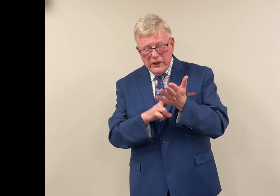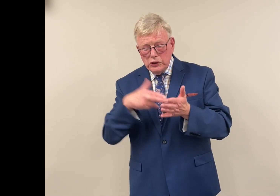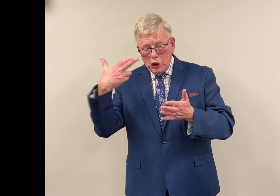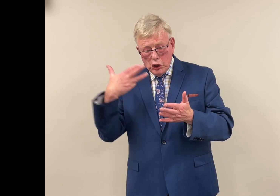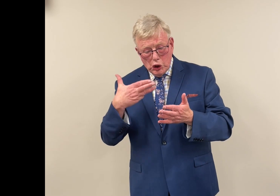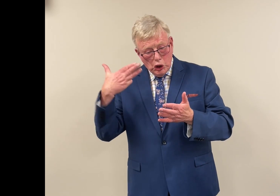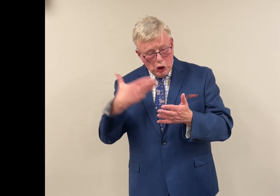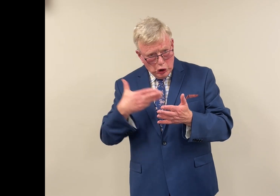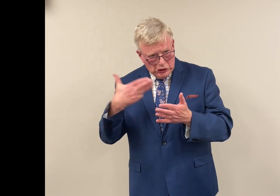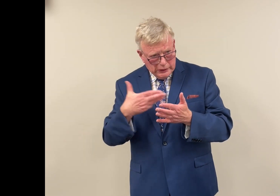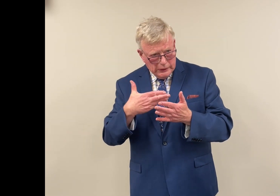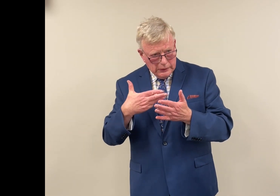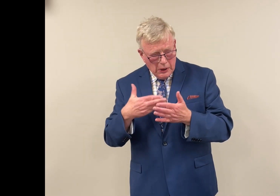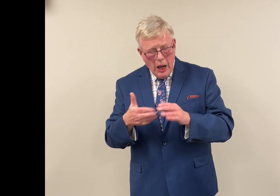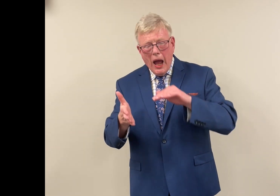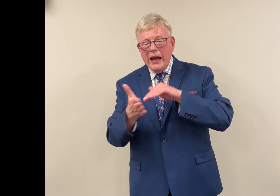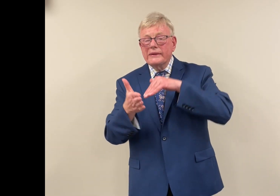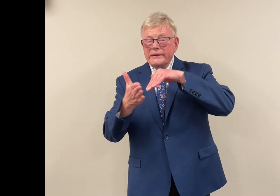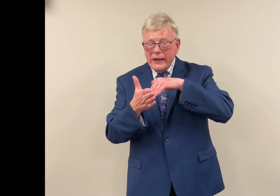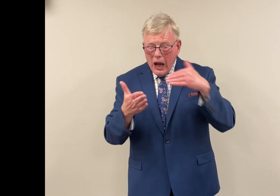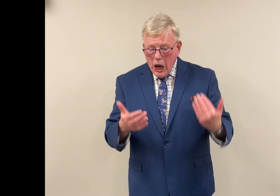chapter 13, verse